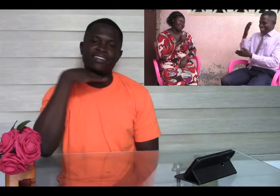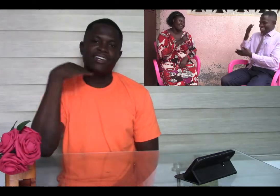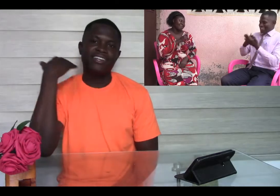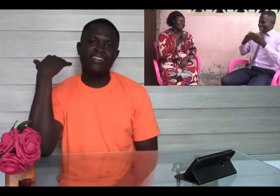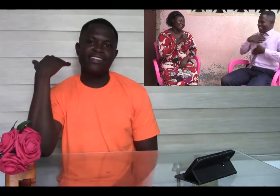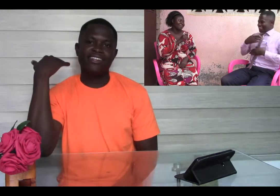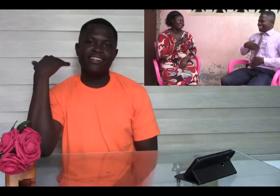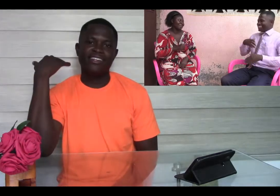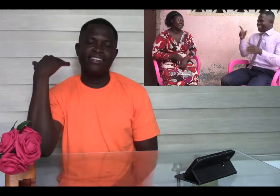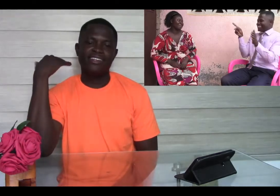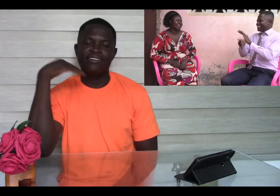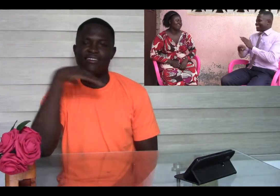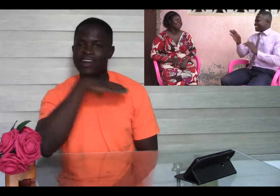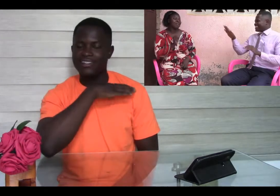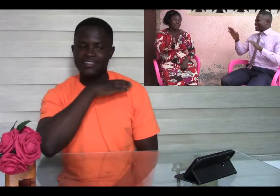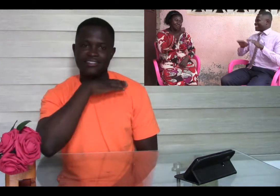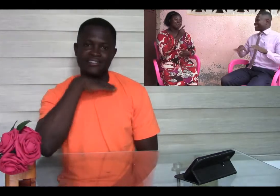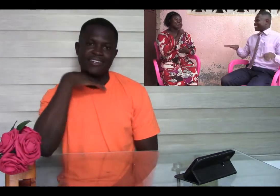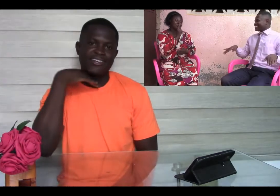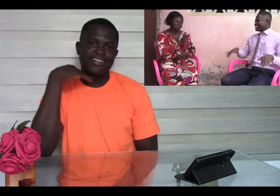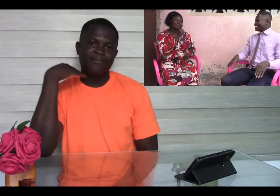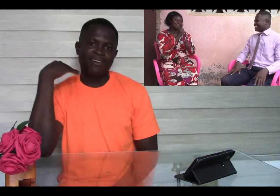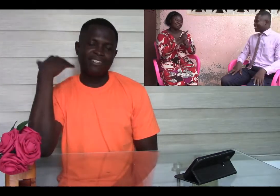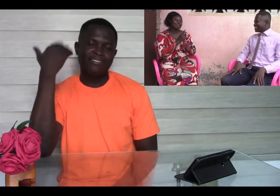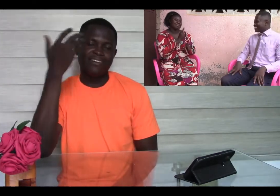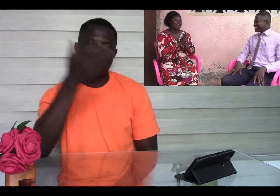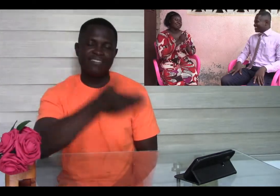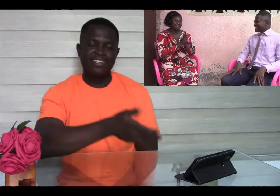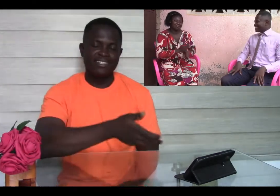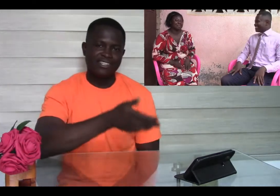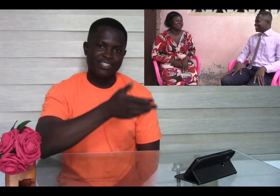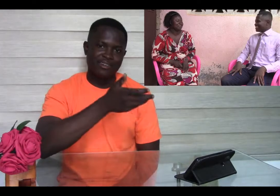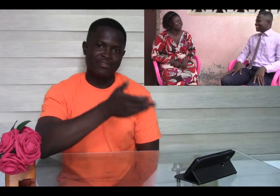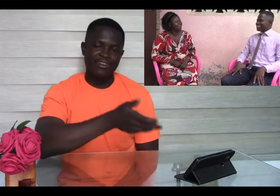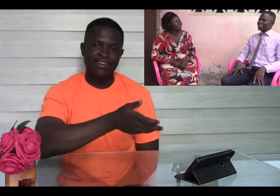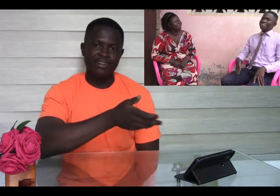head. Alright. So what she's trying to say is that she's afraid that